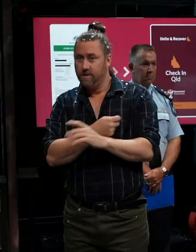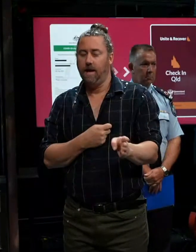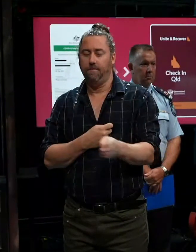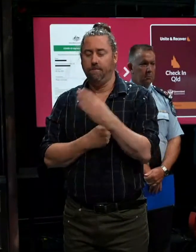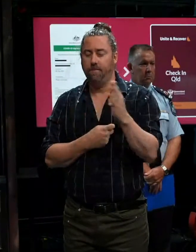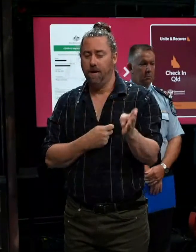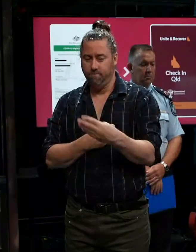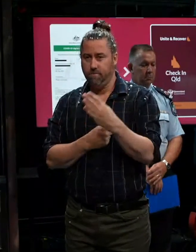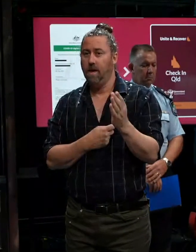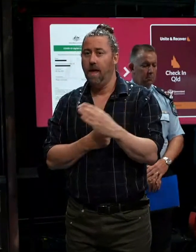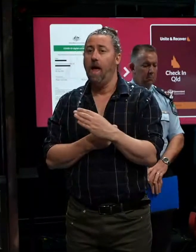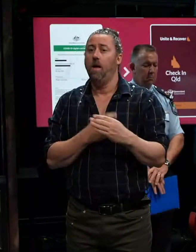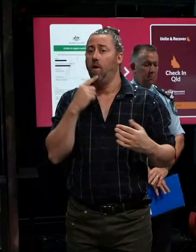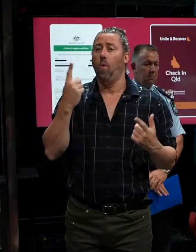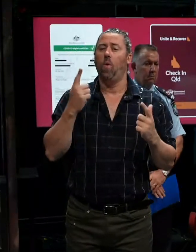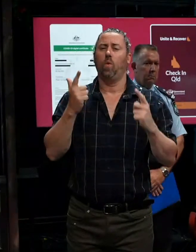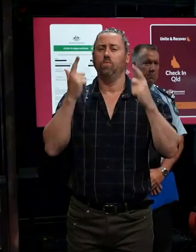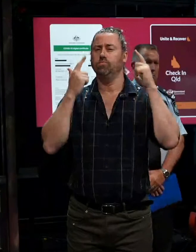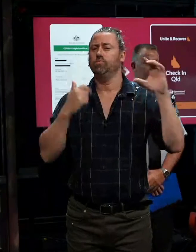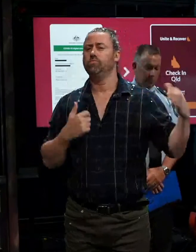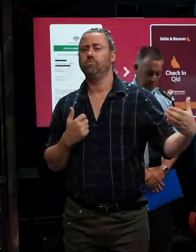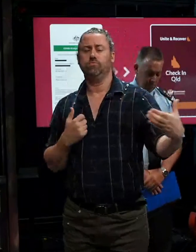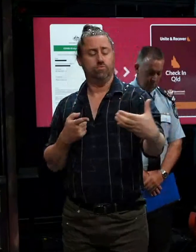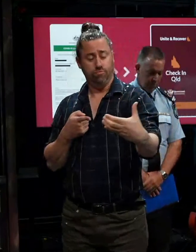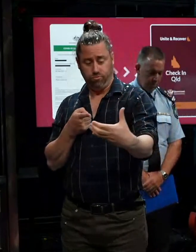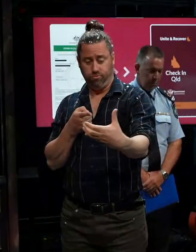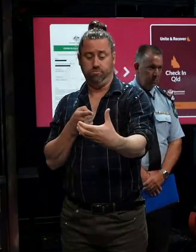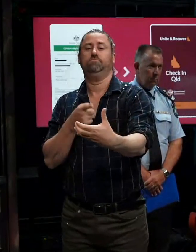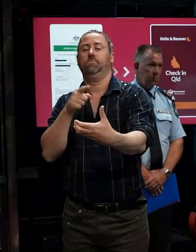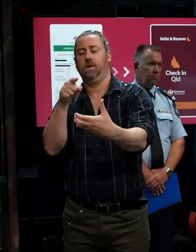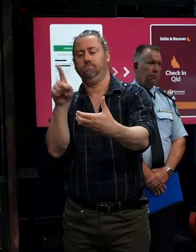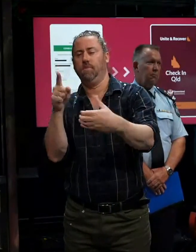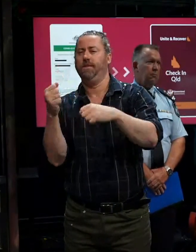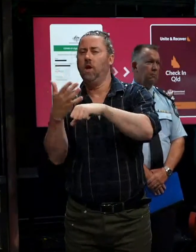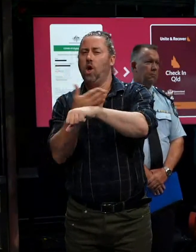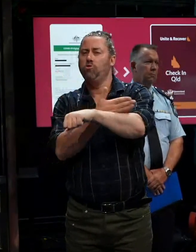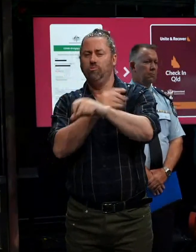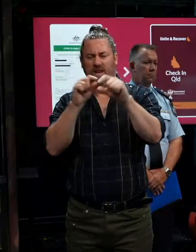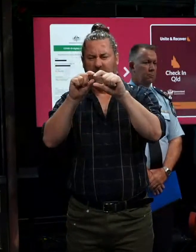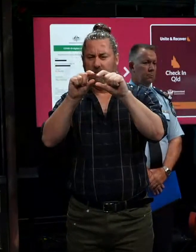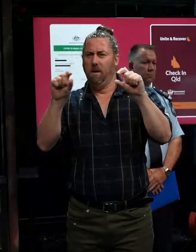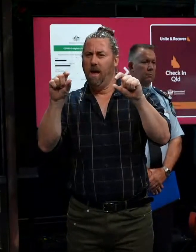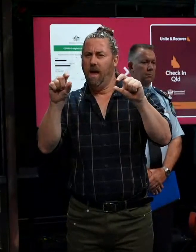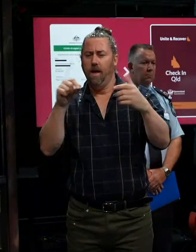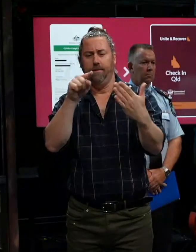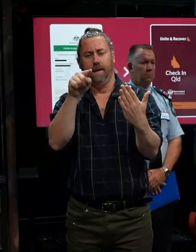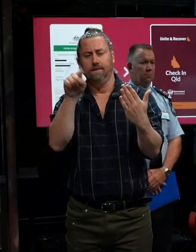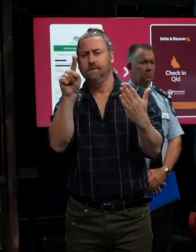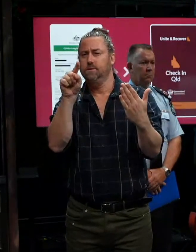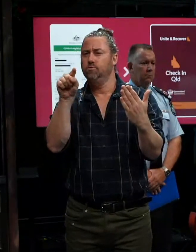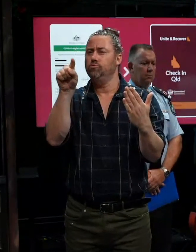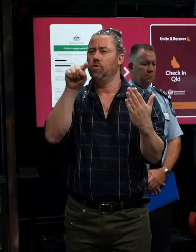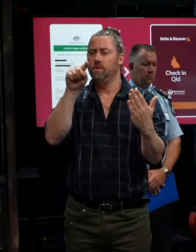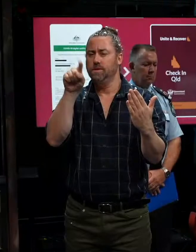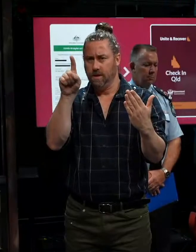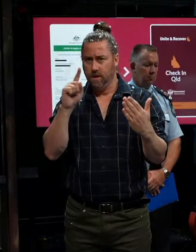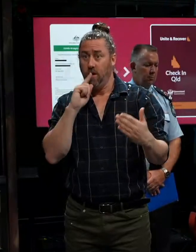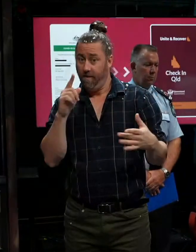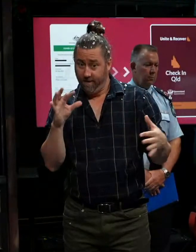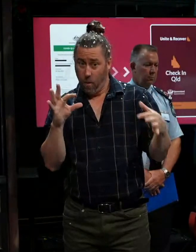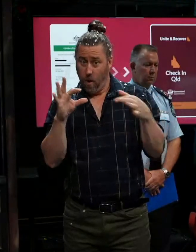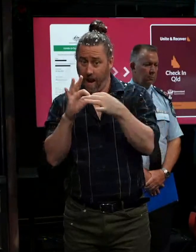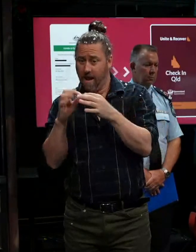from the actual person's check-in whether they've got a green bar or not. And so once you've linked your vaccination certificate to